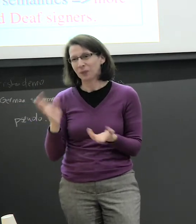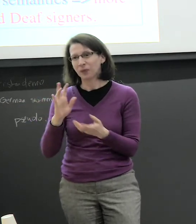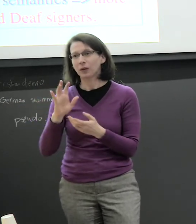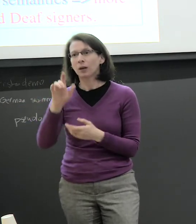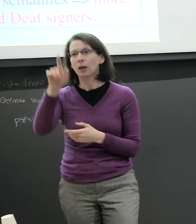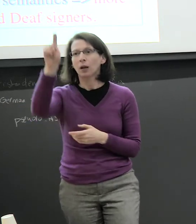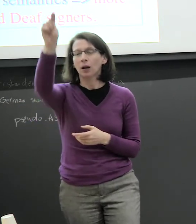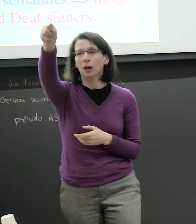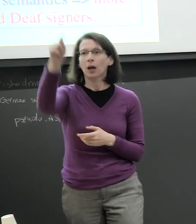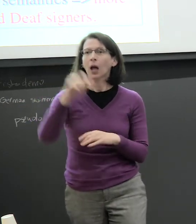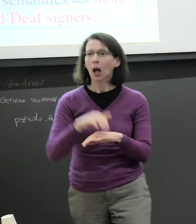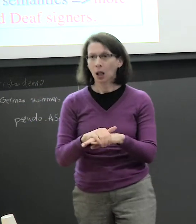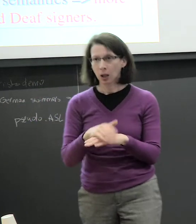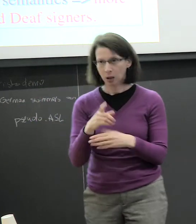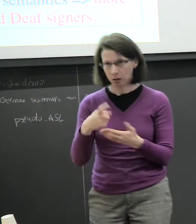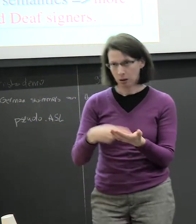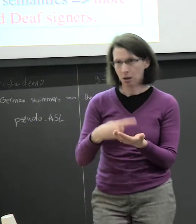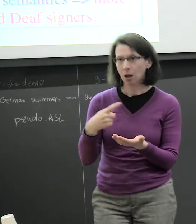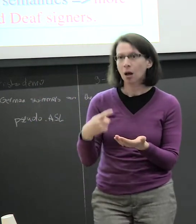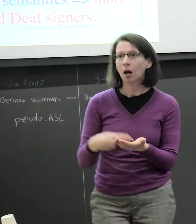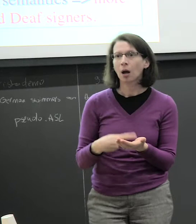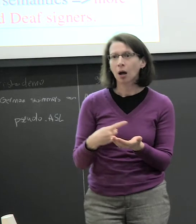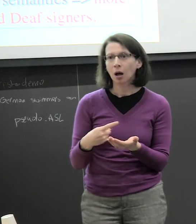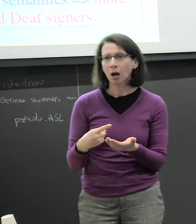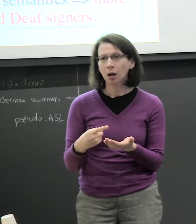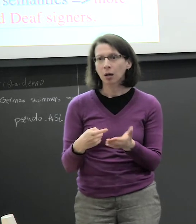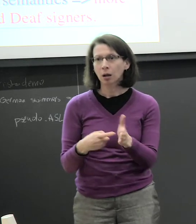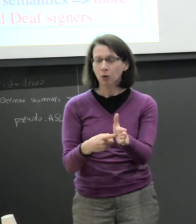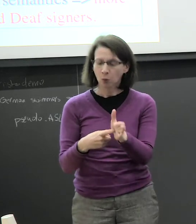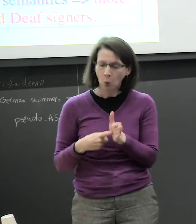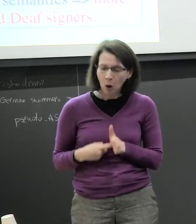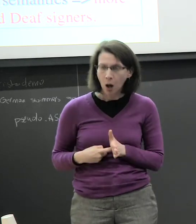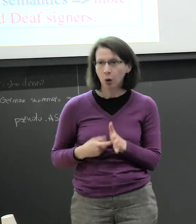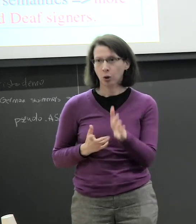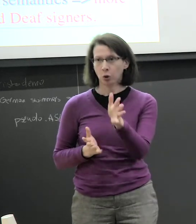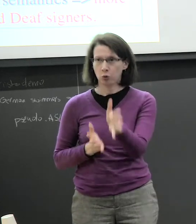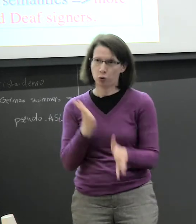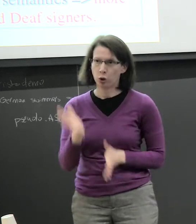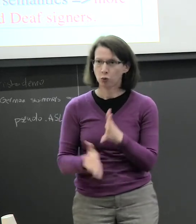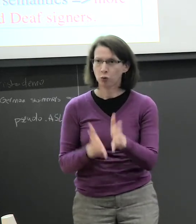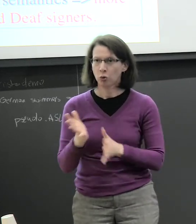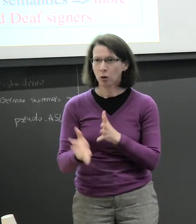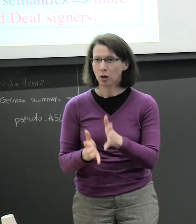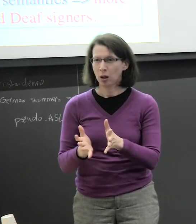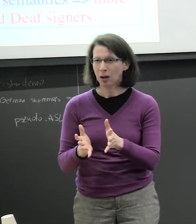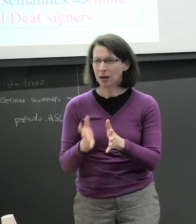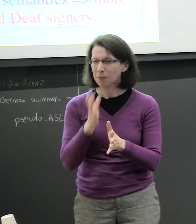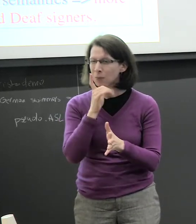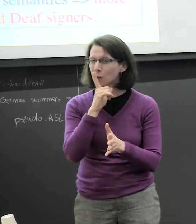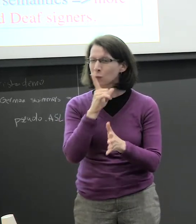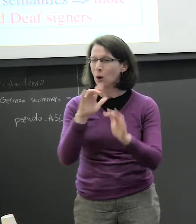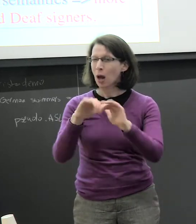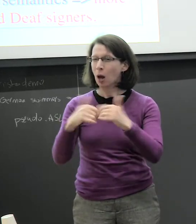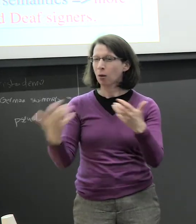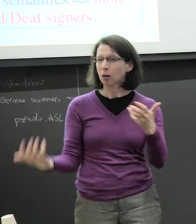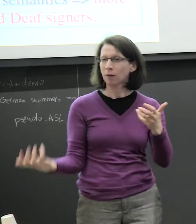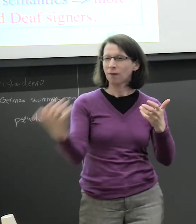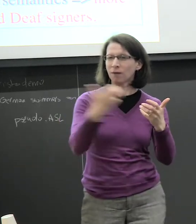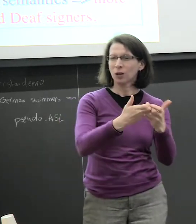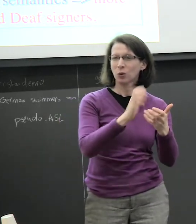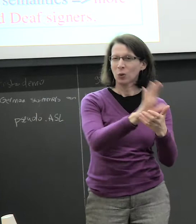There are cases in English where you are required to use gestures, I think, and I don't know how this would fit into the